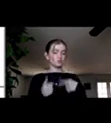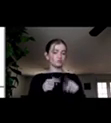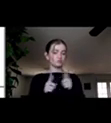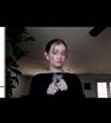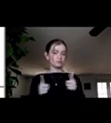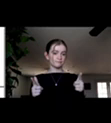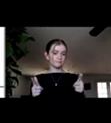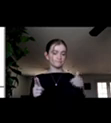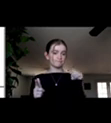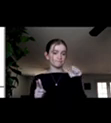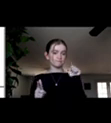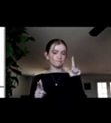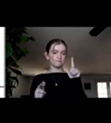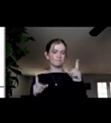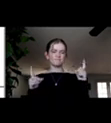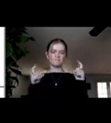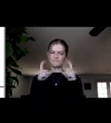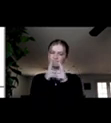complex language.